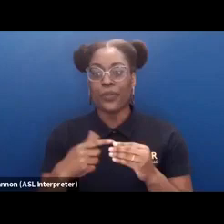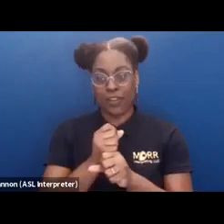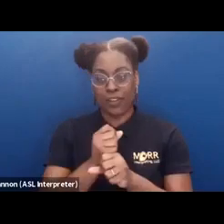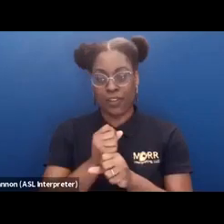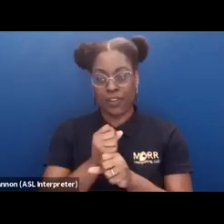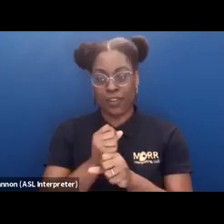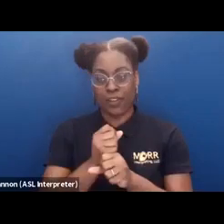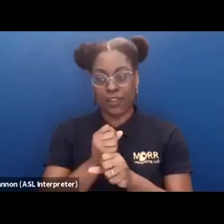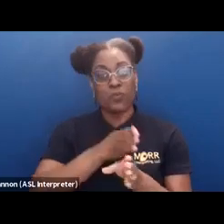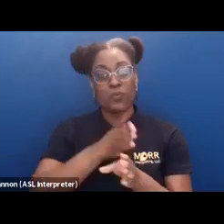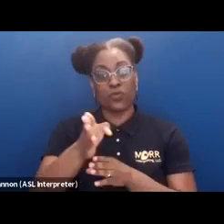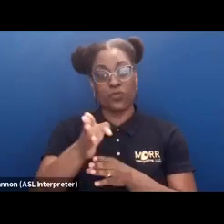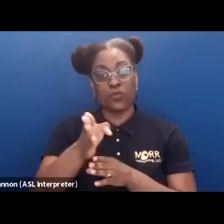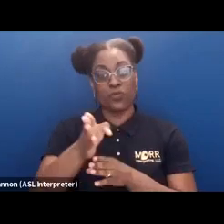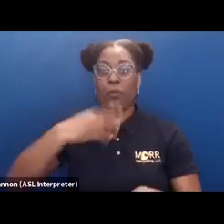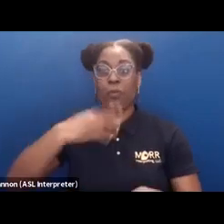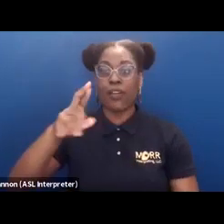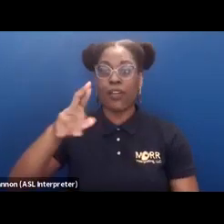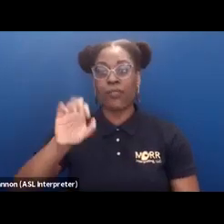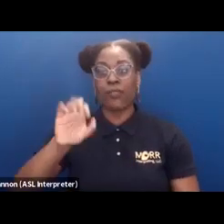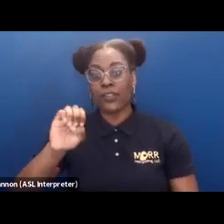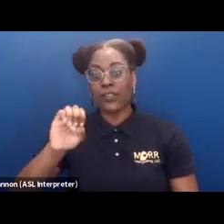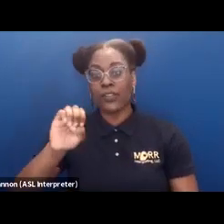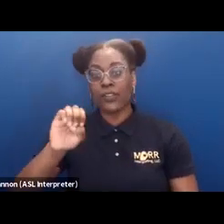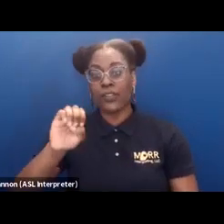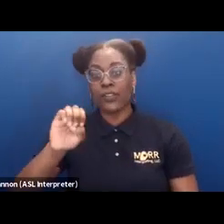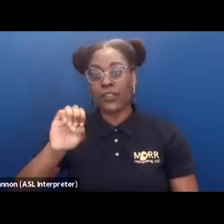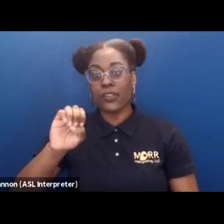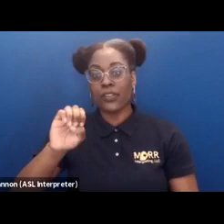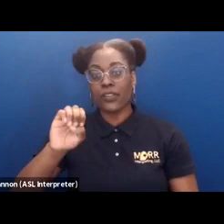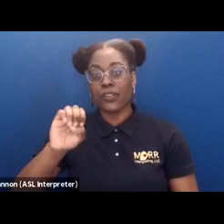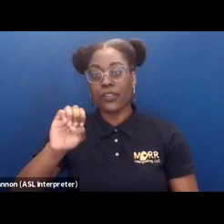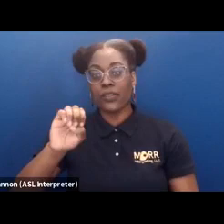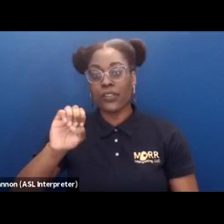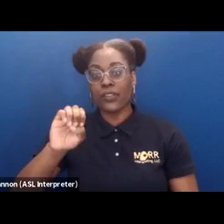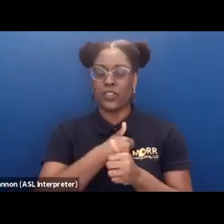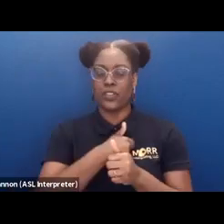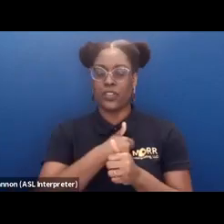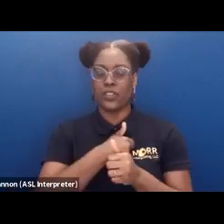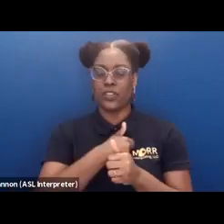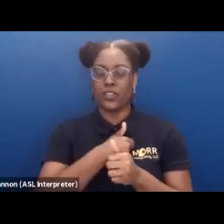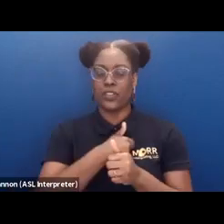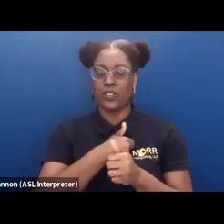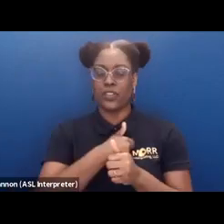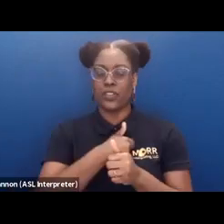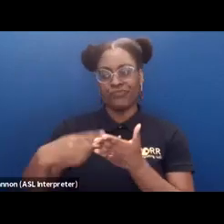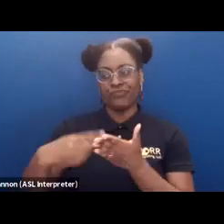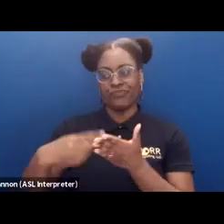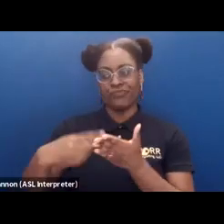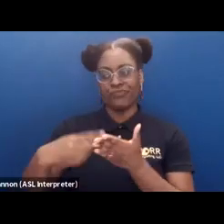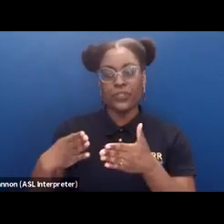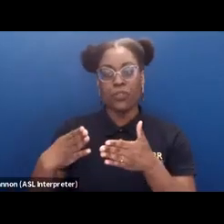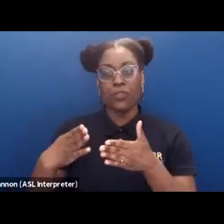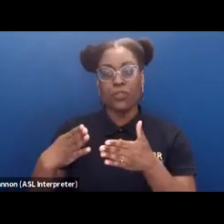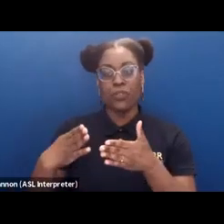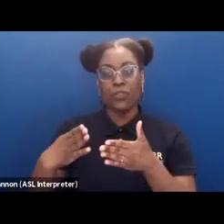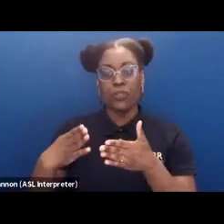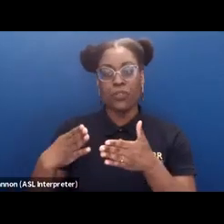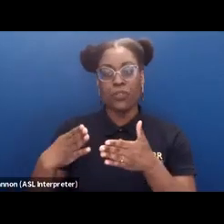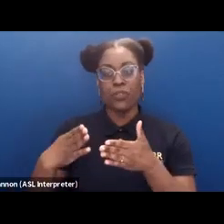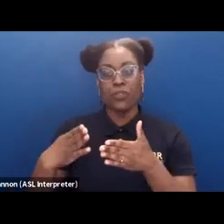the lack of education about disability with minority groups, specifically the Black community? So I put all of those into the